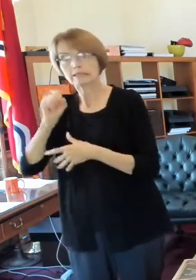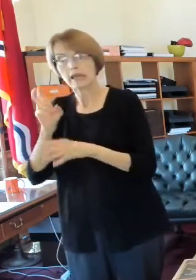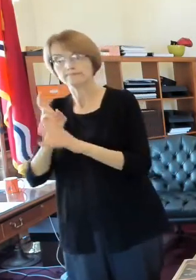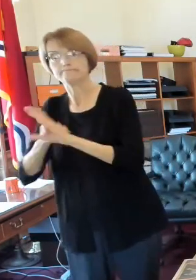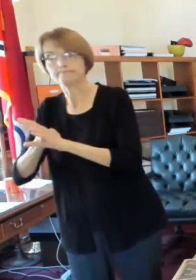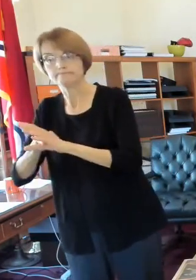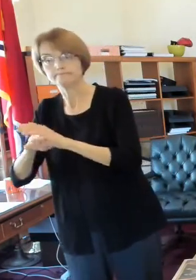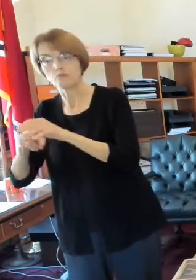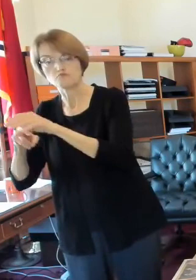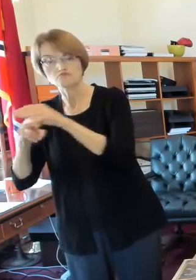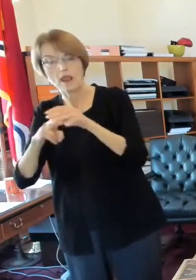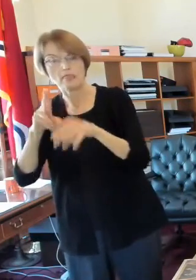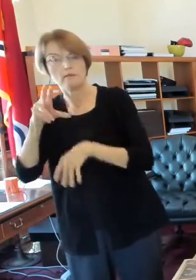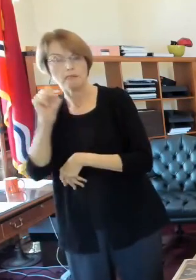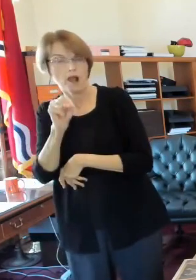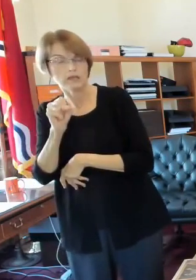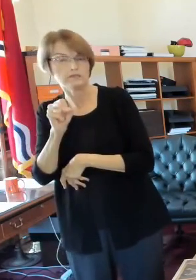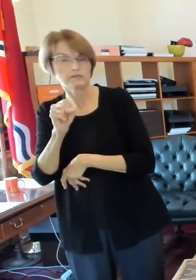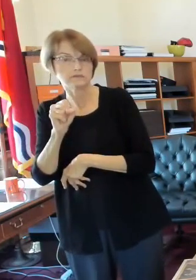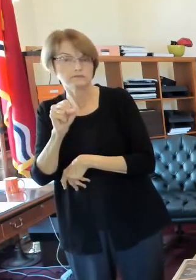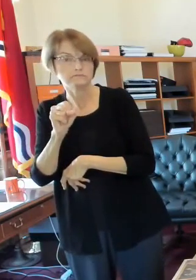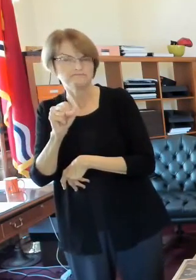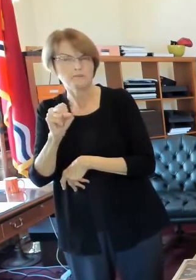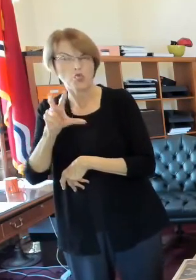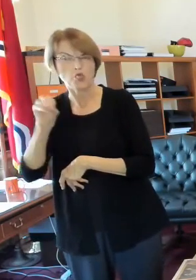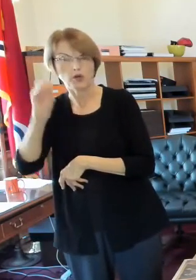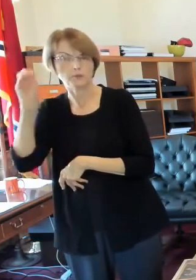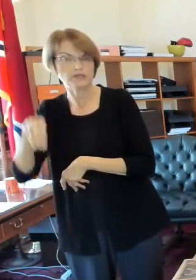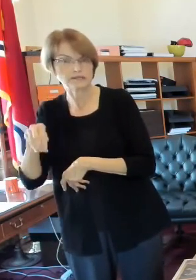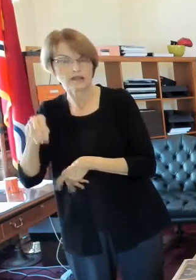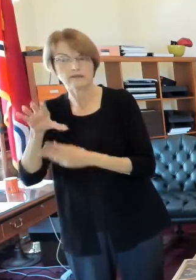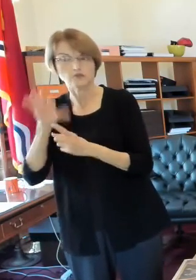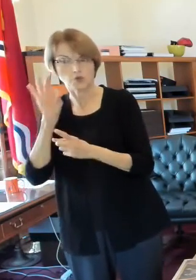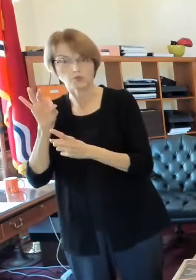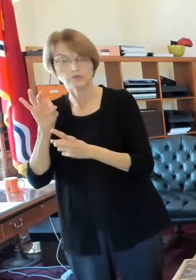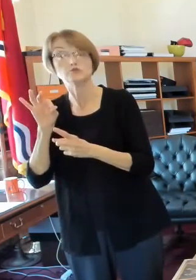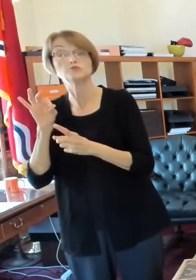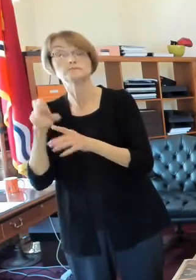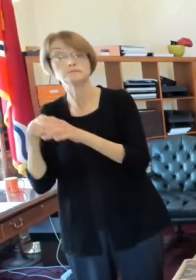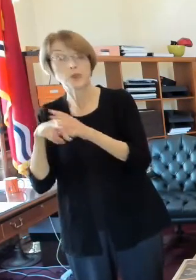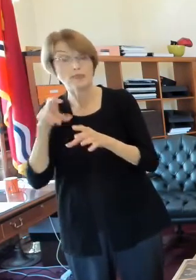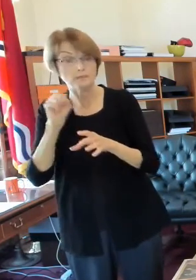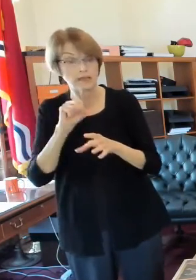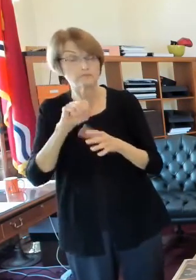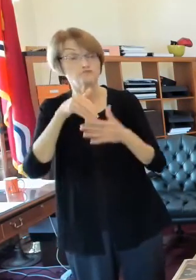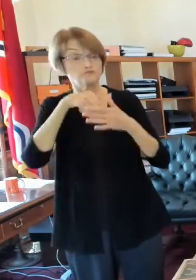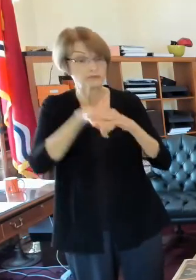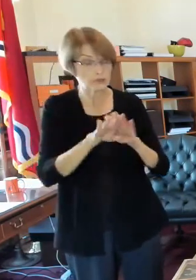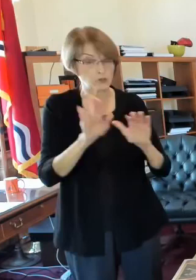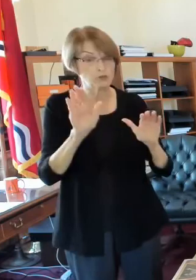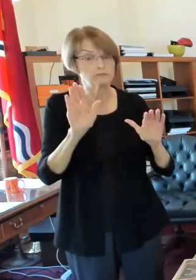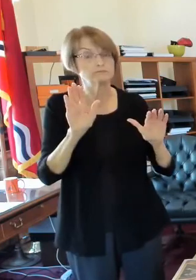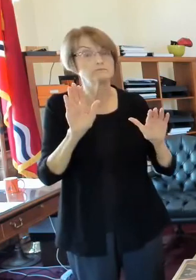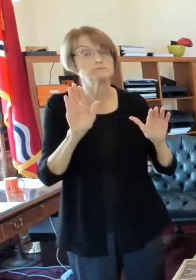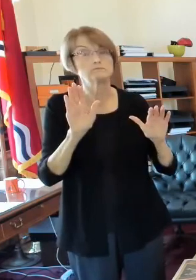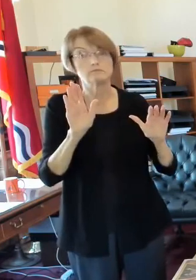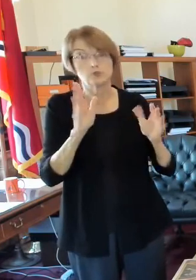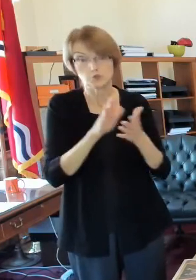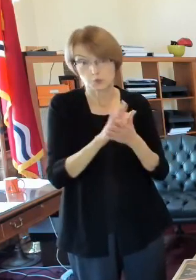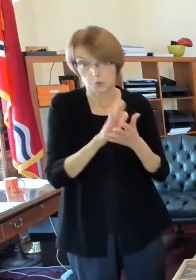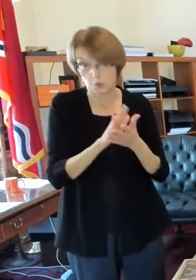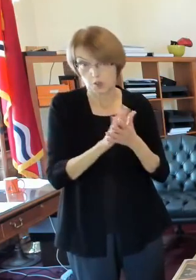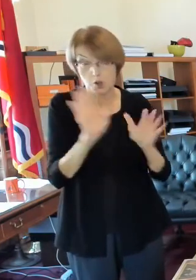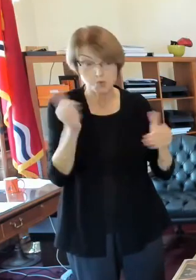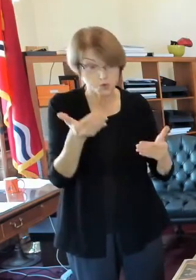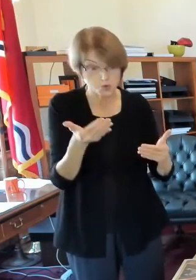a third, 30% or so of the kids who have elected this. But there will not be teachers there. Those kids will still